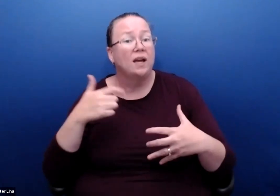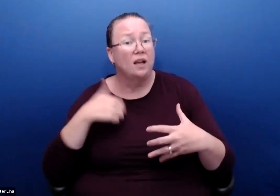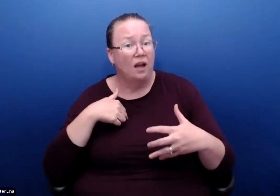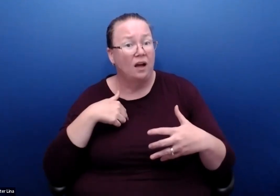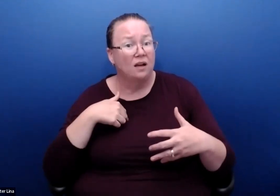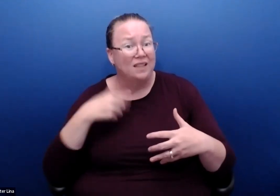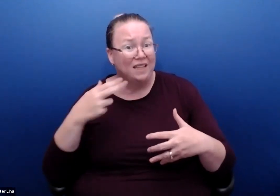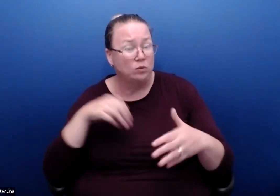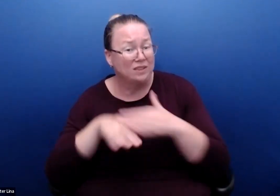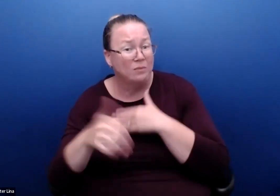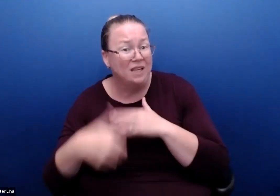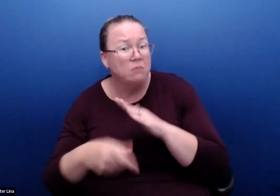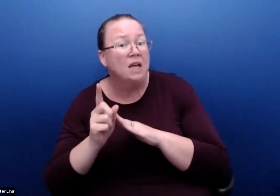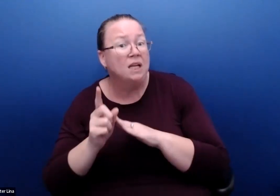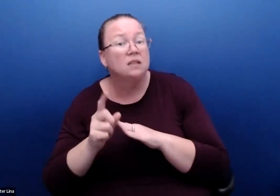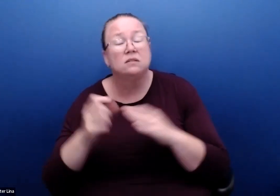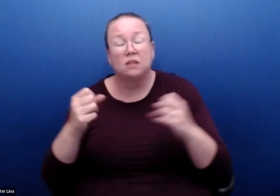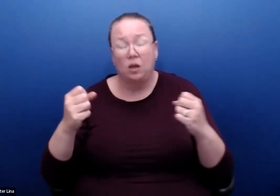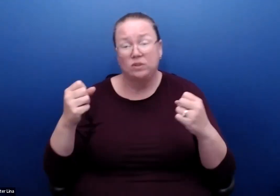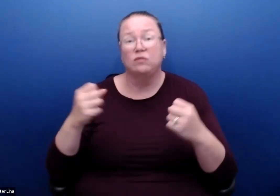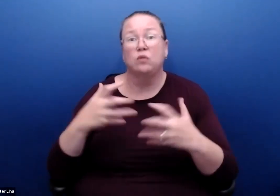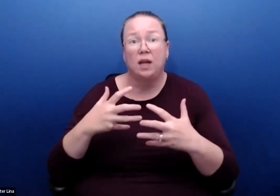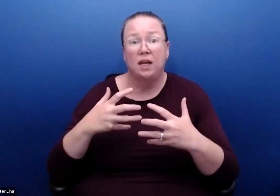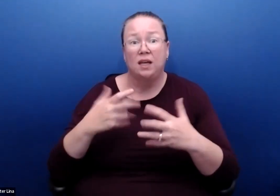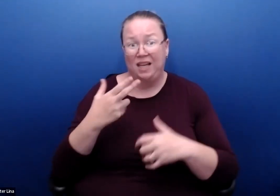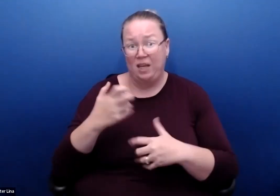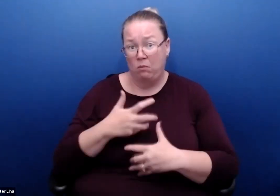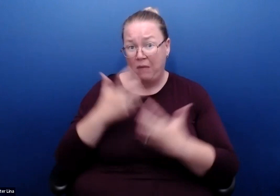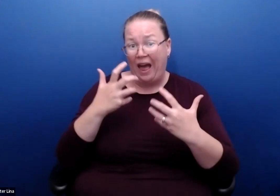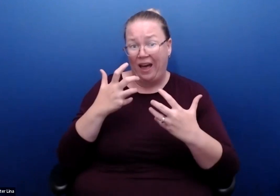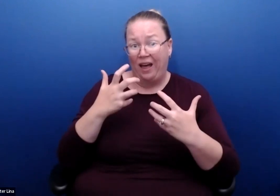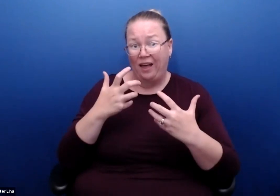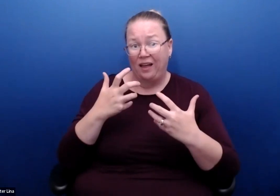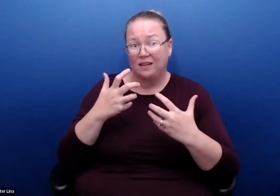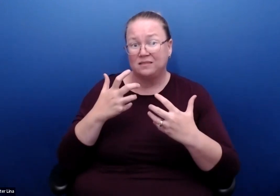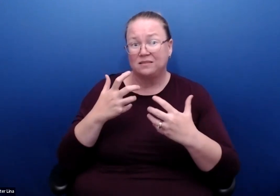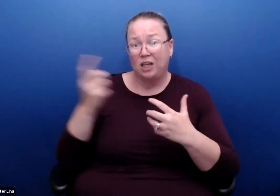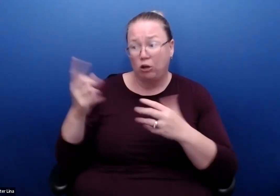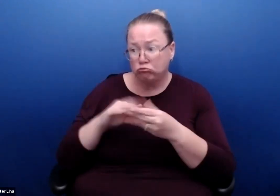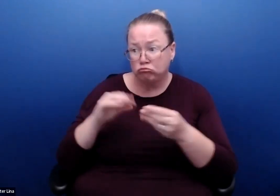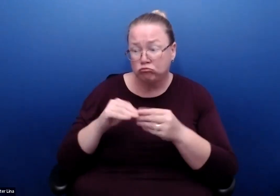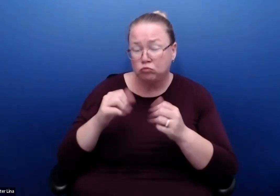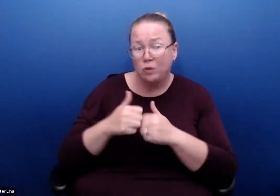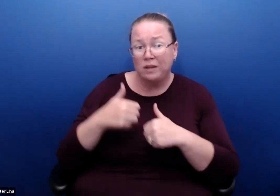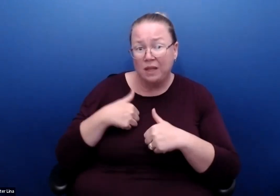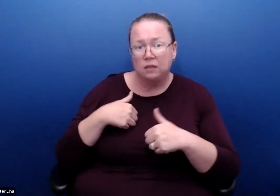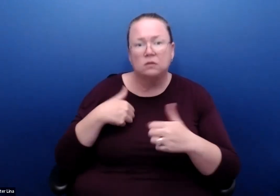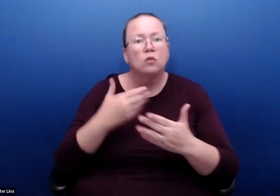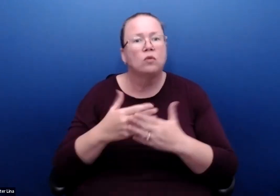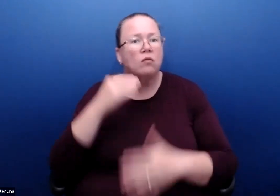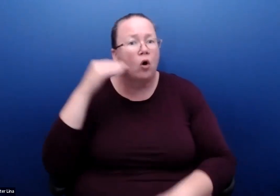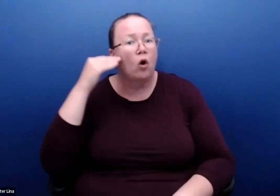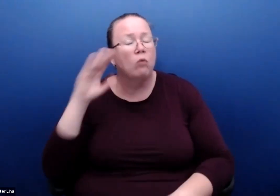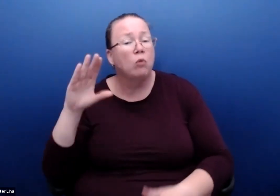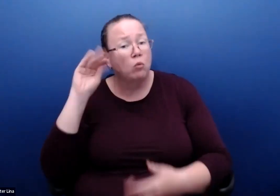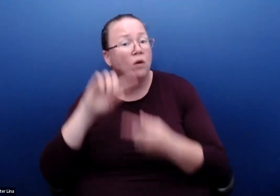minute. And I was afraid that he would get upset about her sharing the story with me. And when I got to the home,